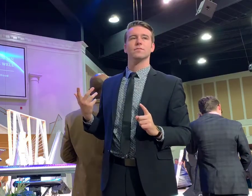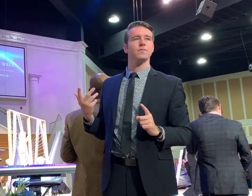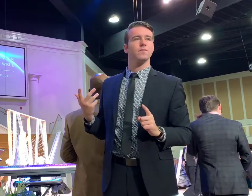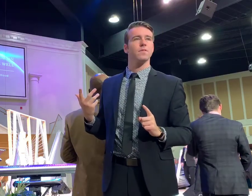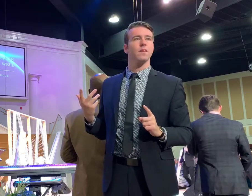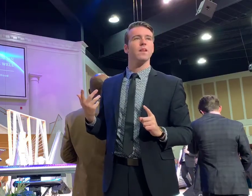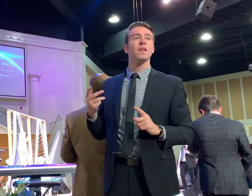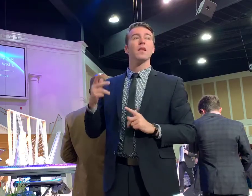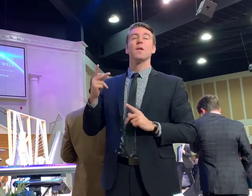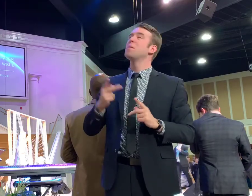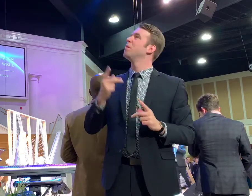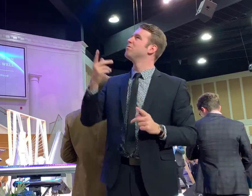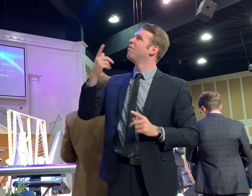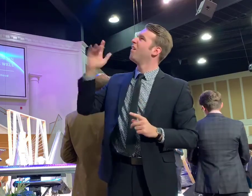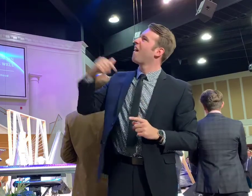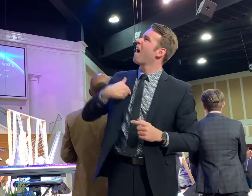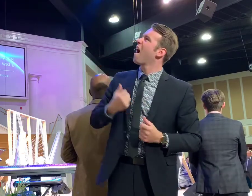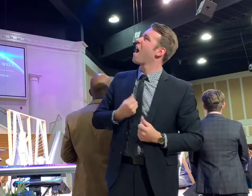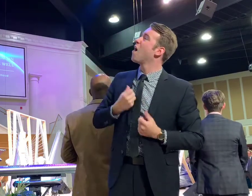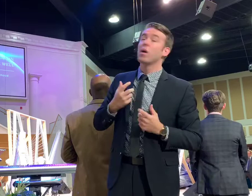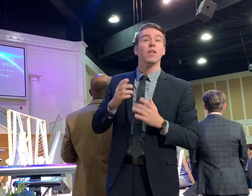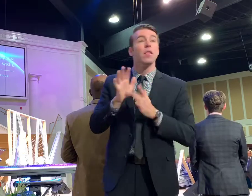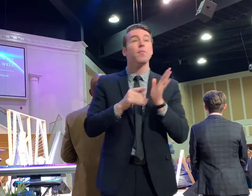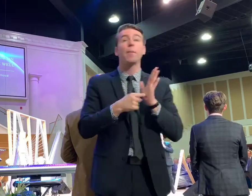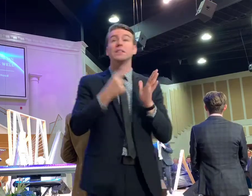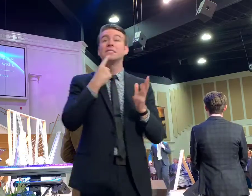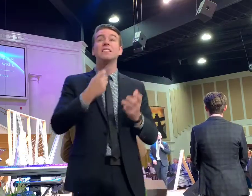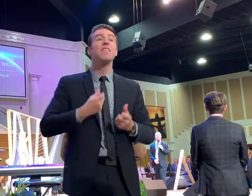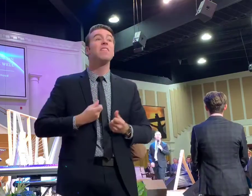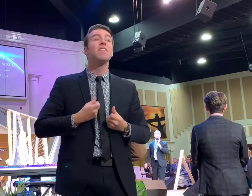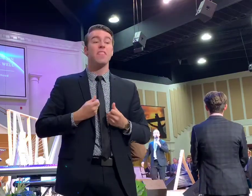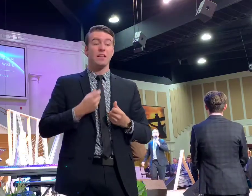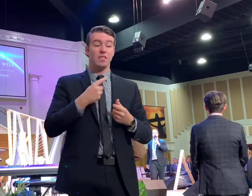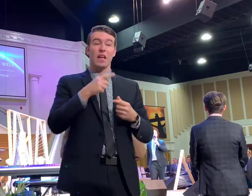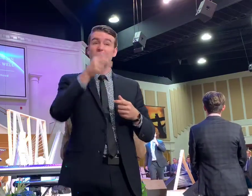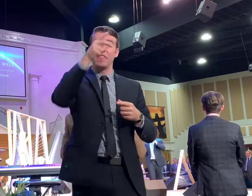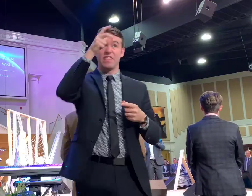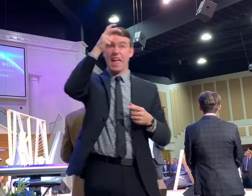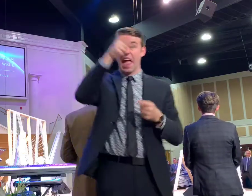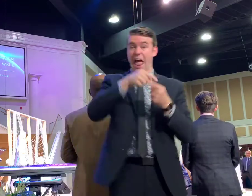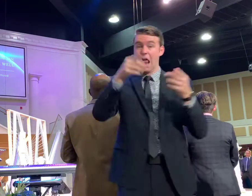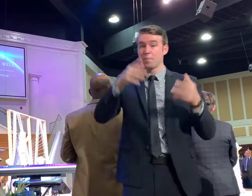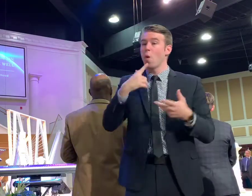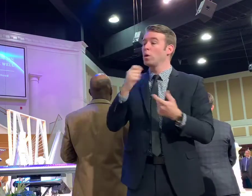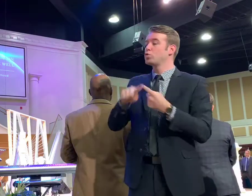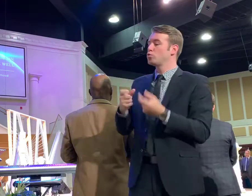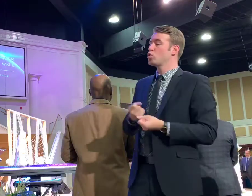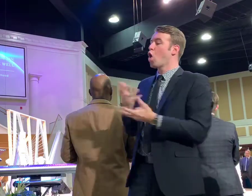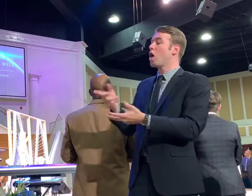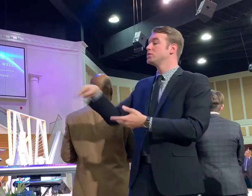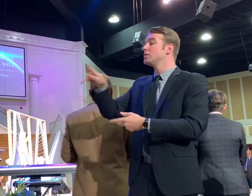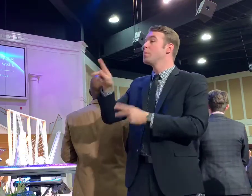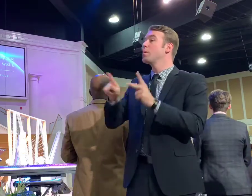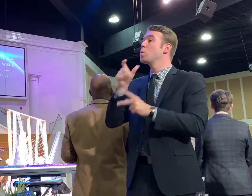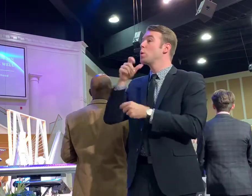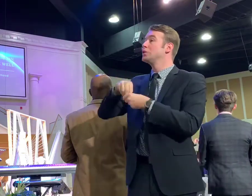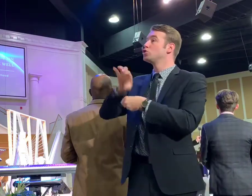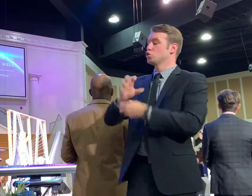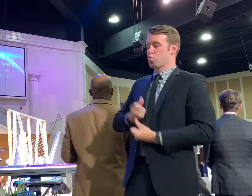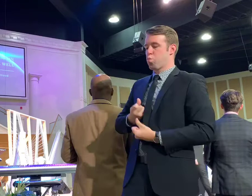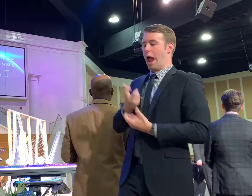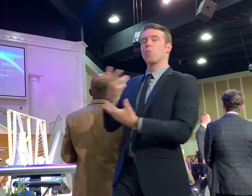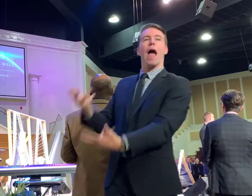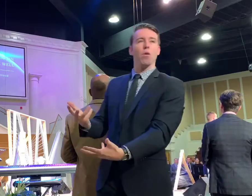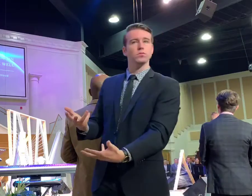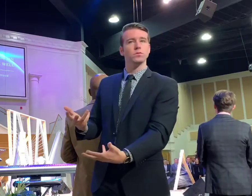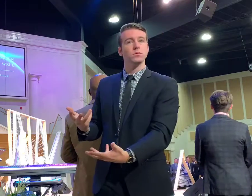and say, I'm worn out. Bible says in the end times is a tactic of the enemy to wear out the saints of the Most High.